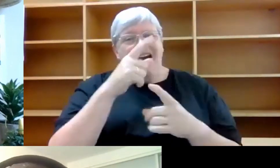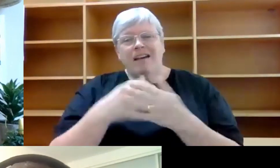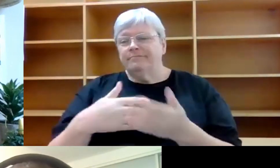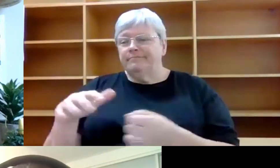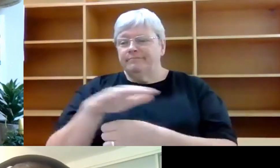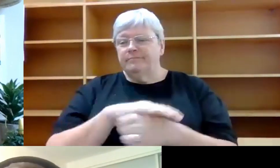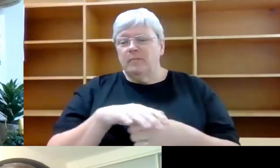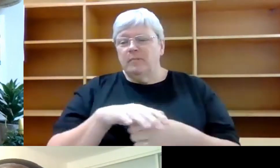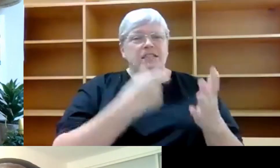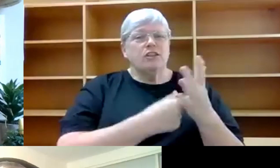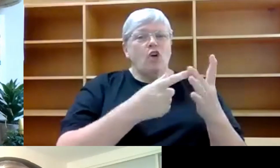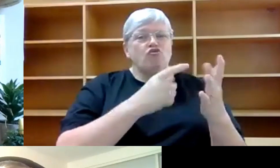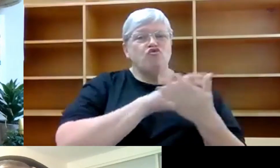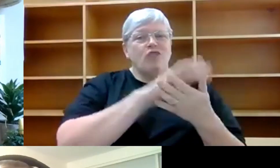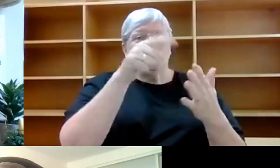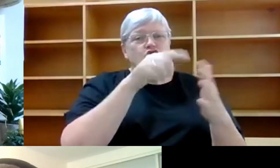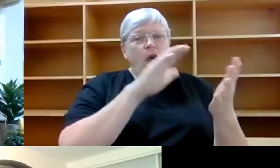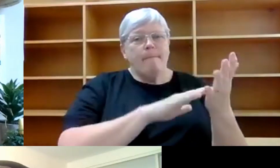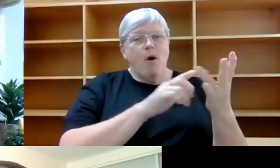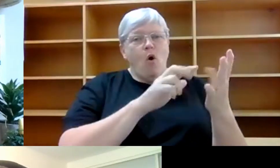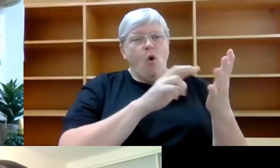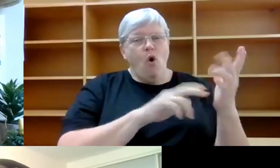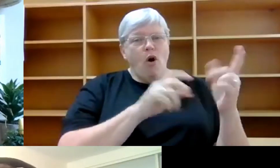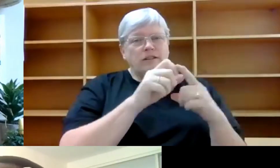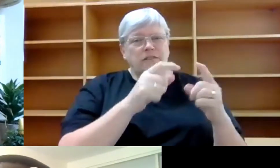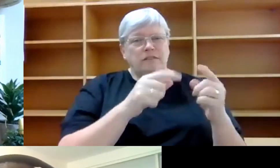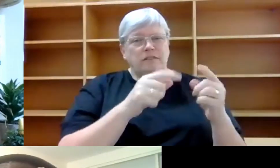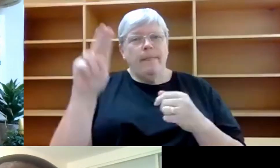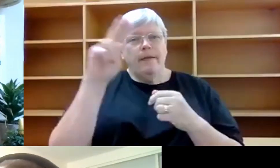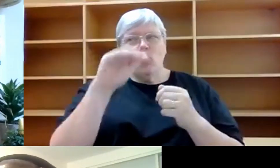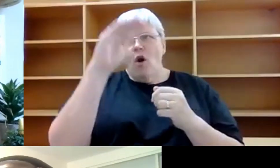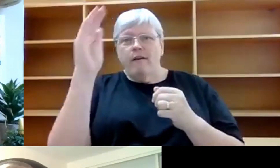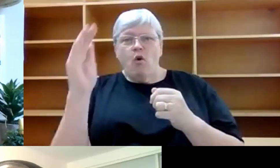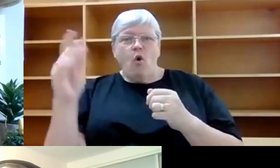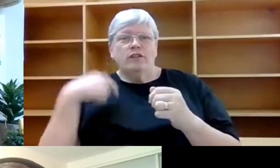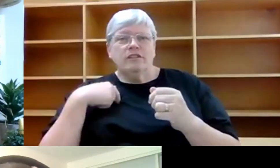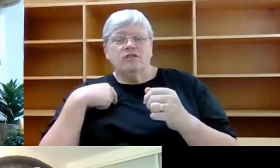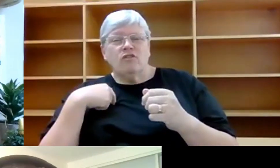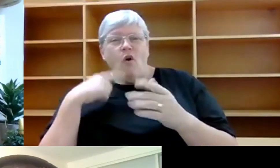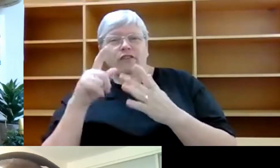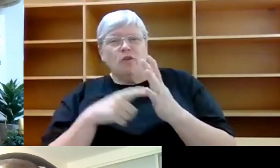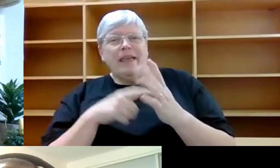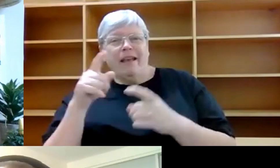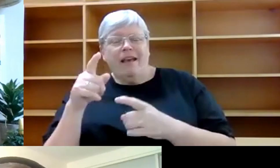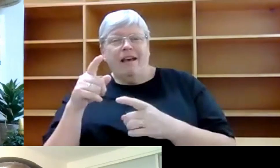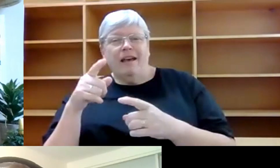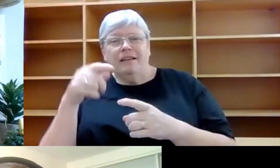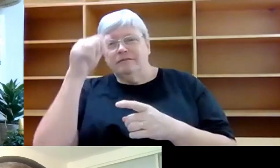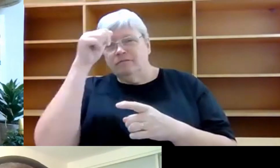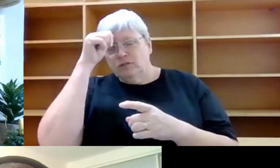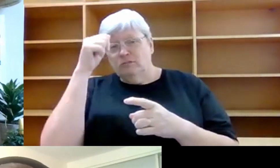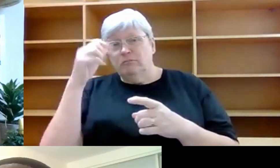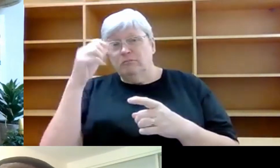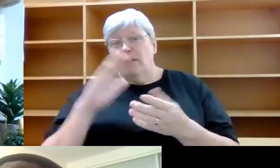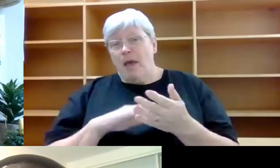north coast of Jamaica. Now, if any of you are familiar with the James Bond books or Ian Fleming, my mother lived very